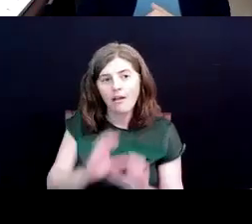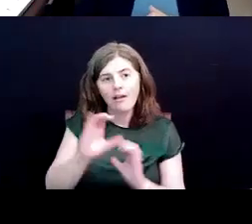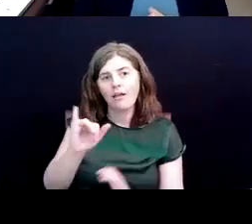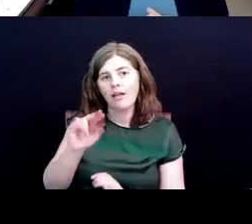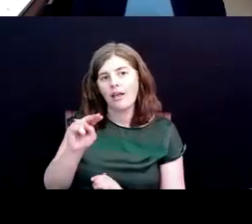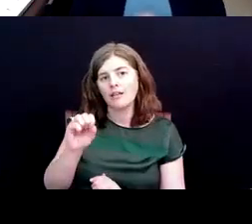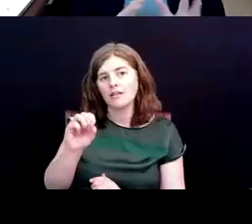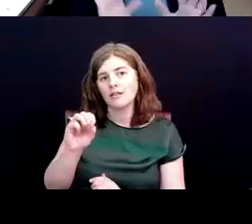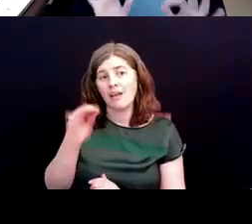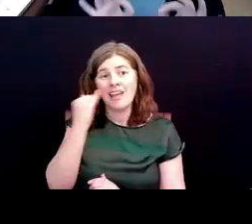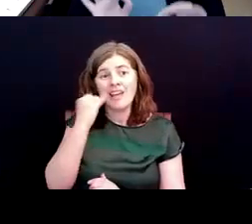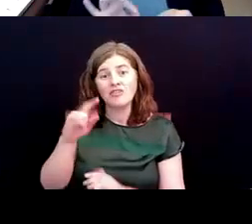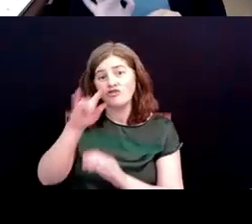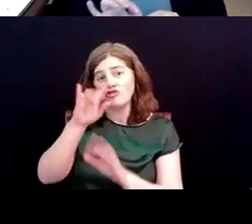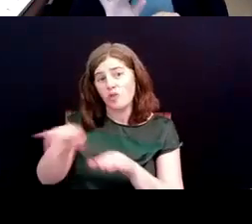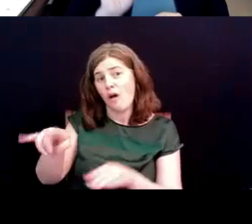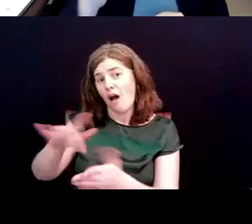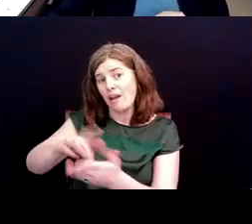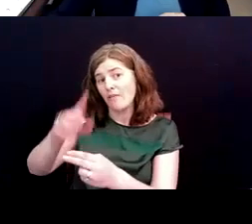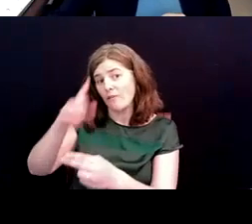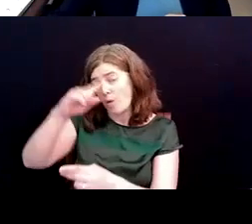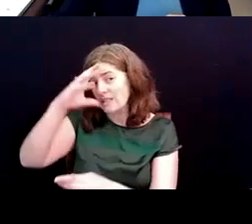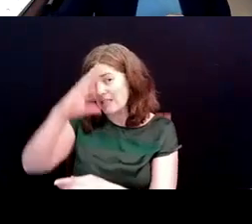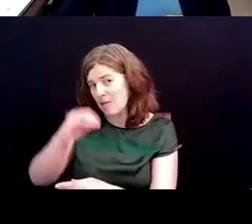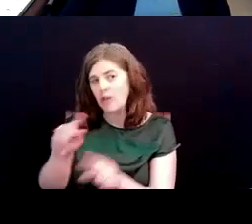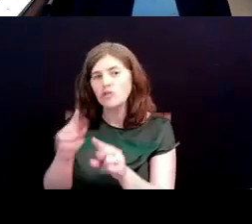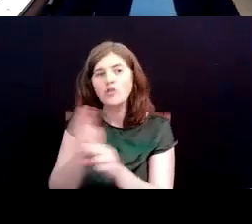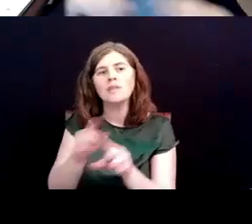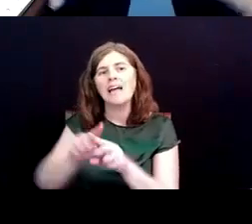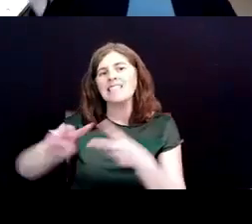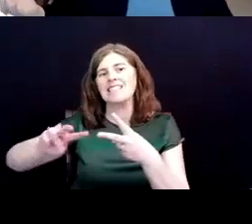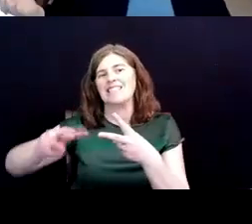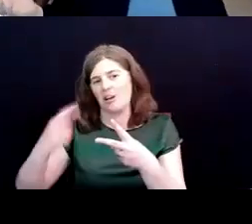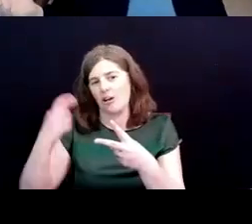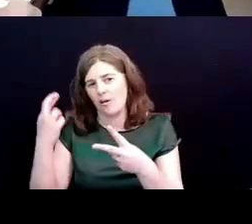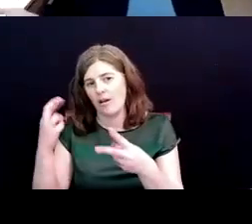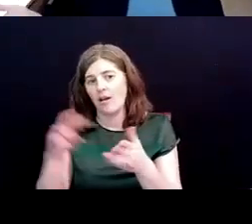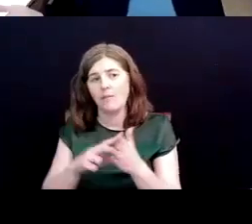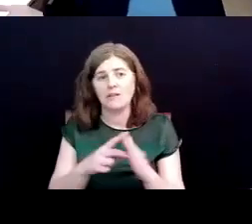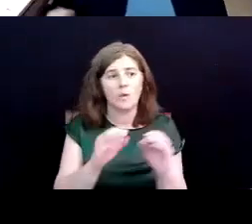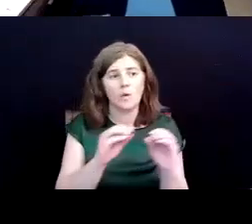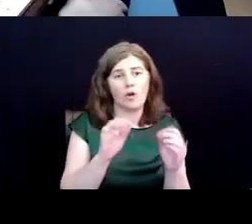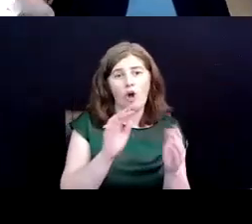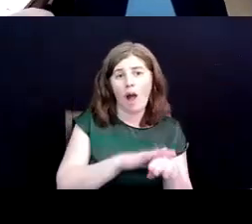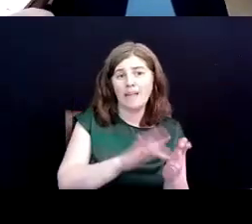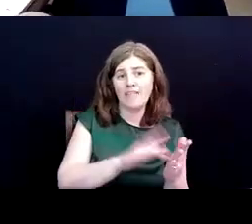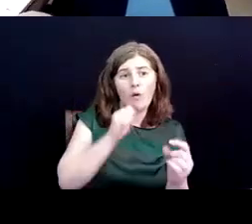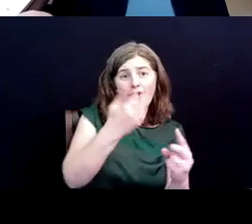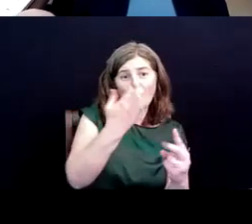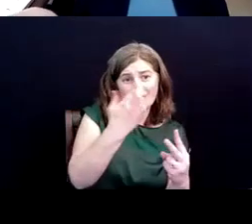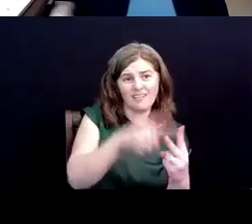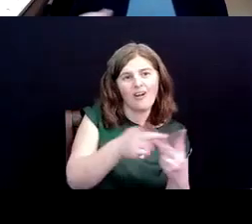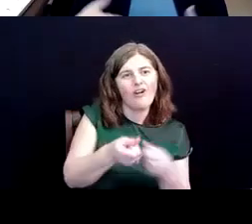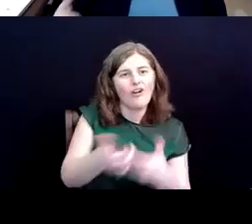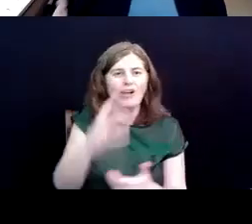sleep, those are being used as a secondary indication. That means there's a medicine for something else that also causes